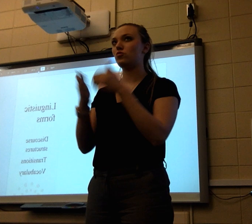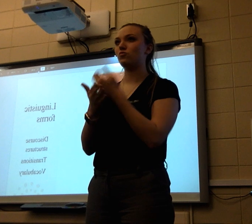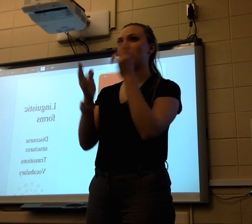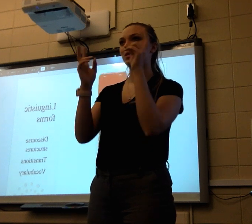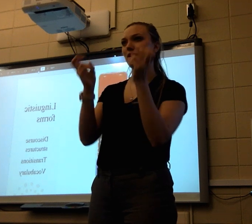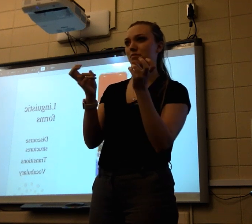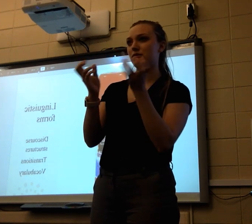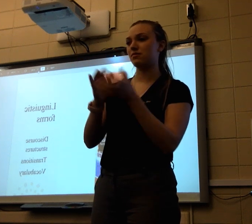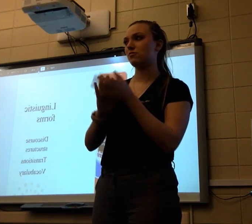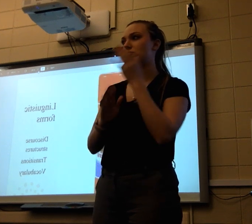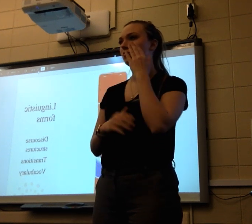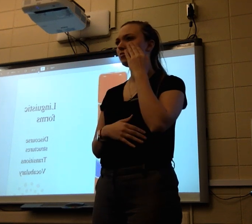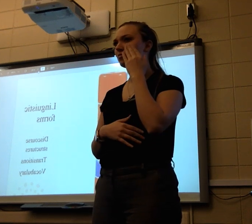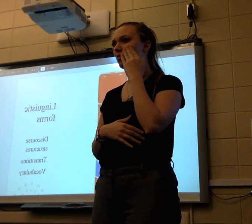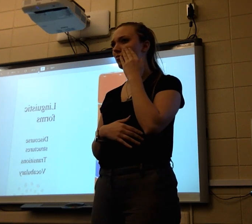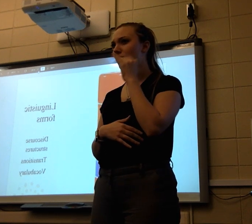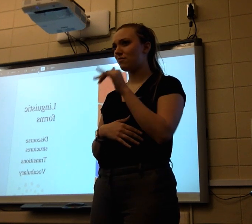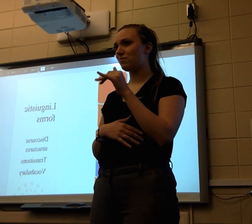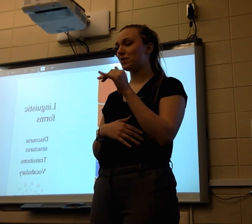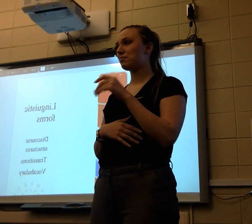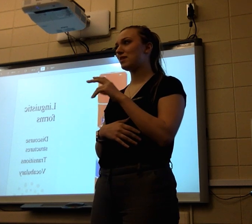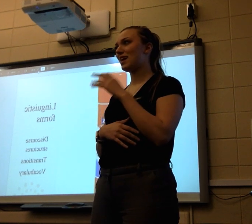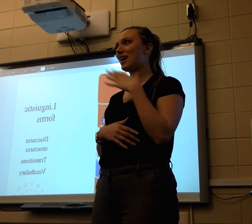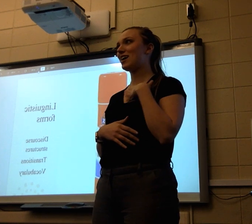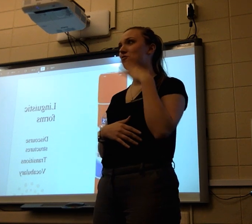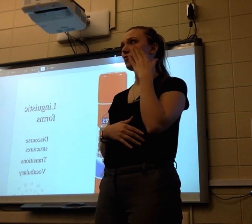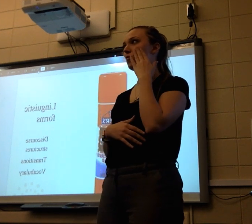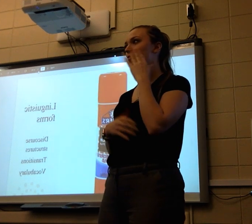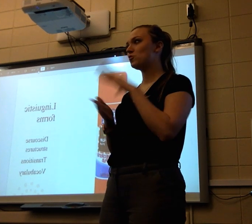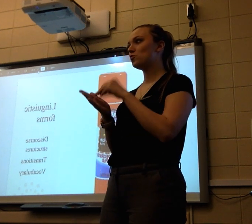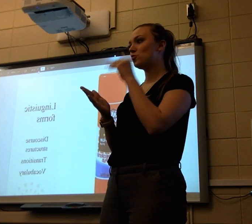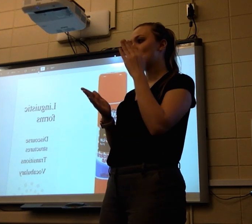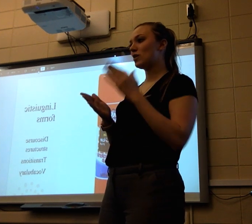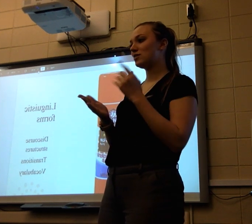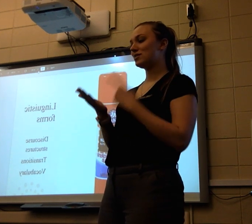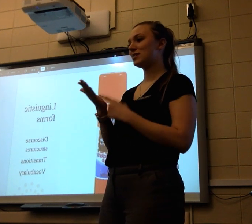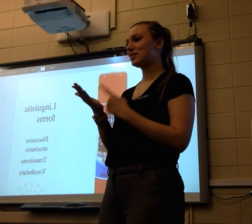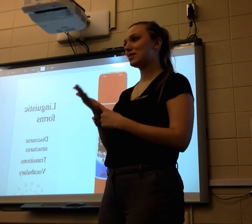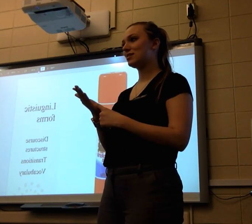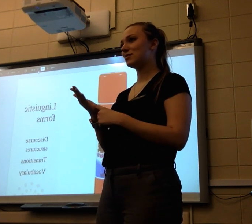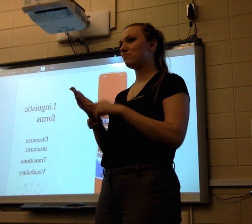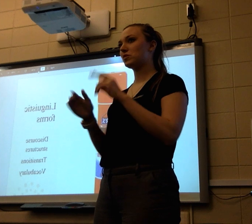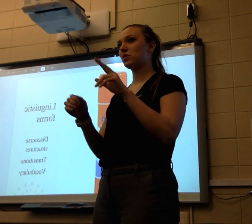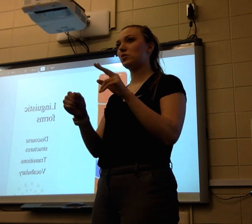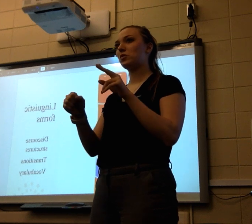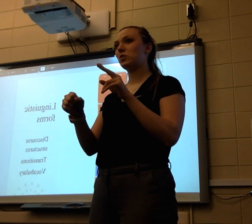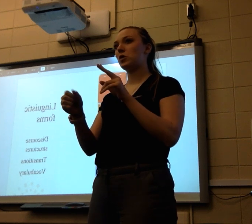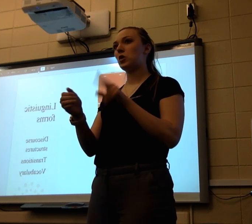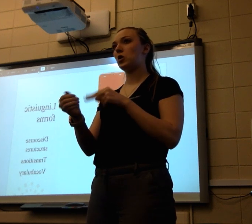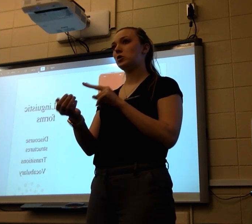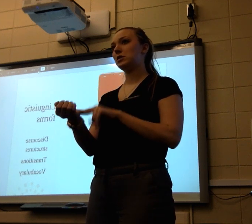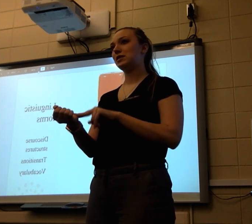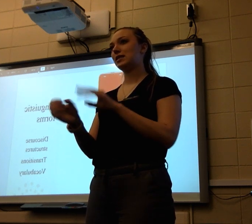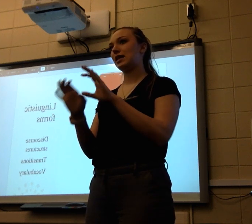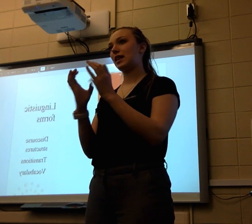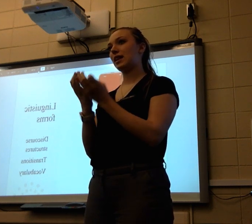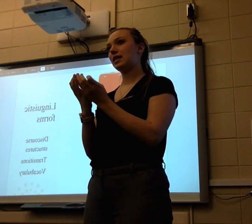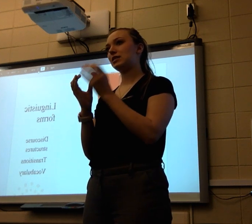she's totally monotone. Like, not entirely monotone. She's not. Because you still know when